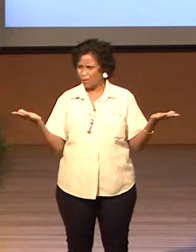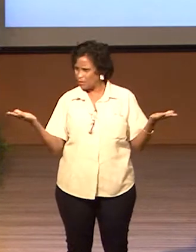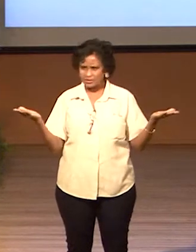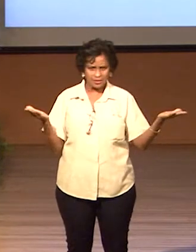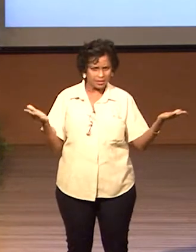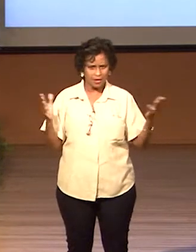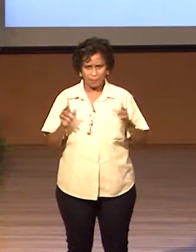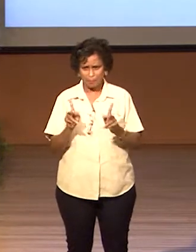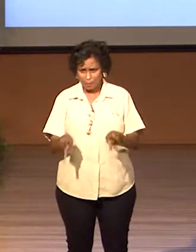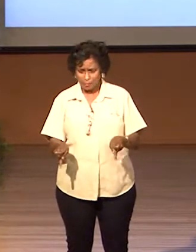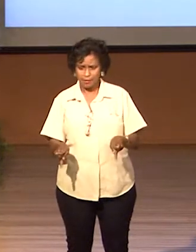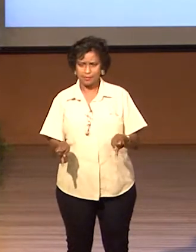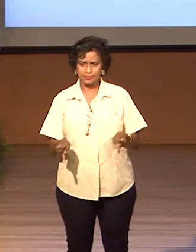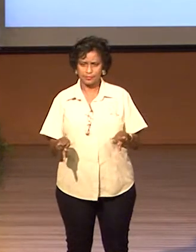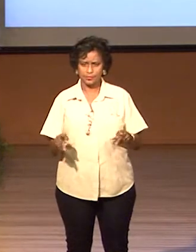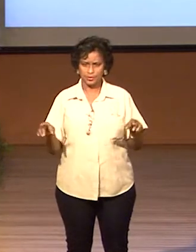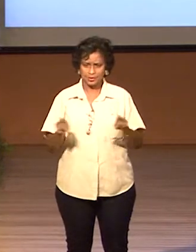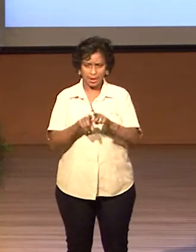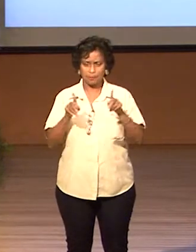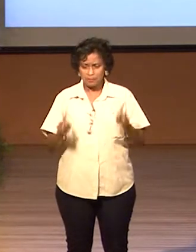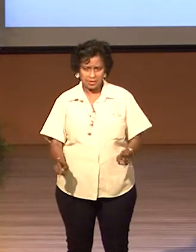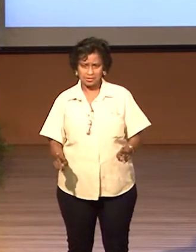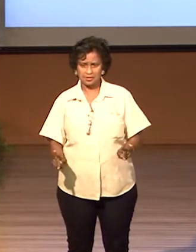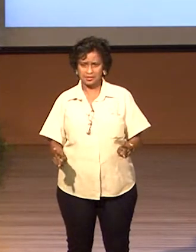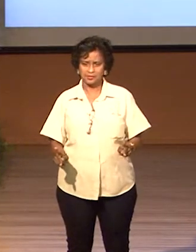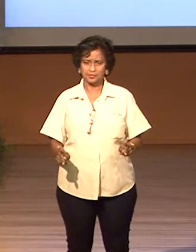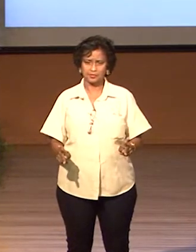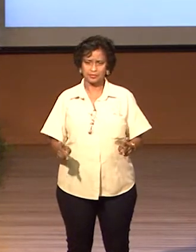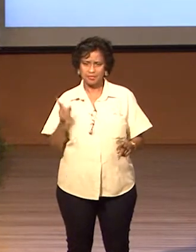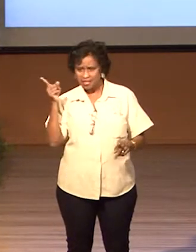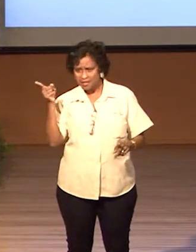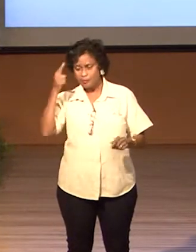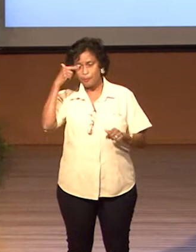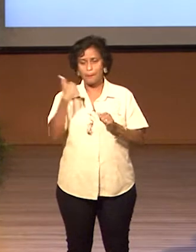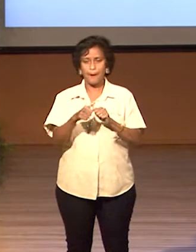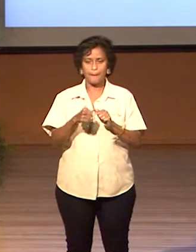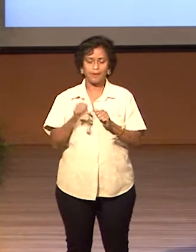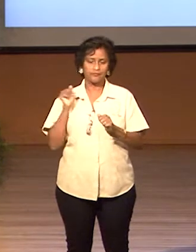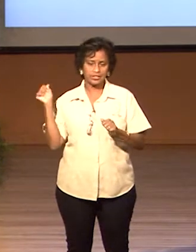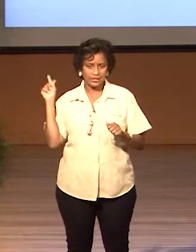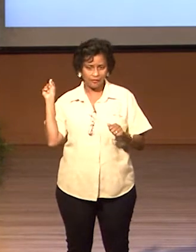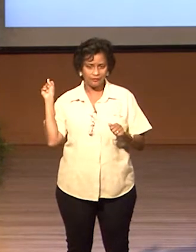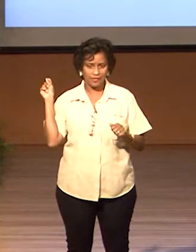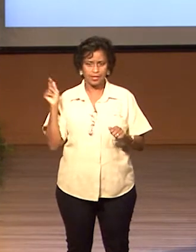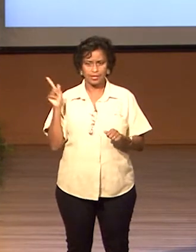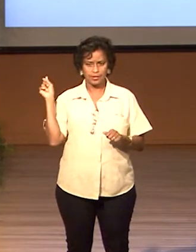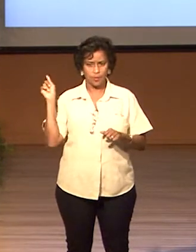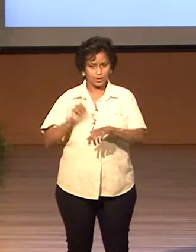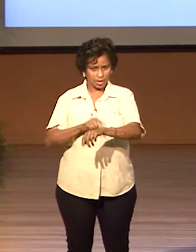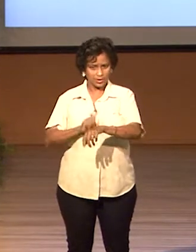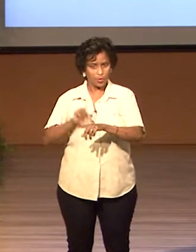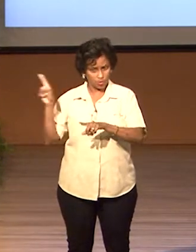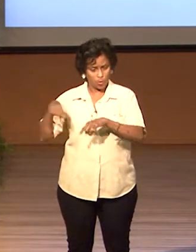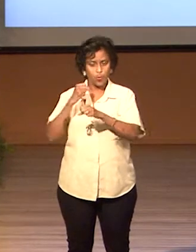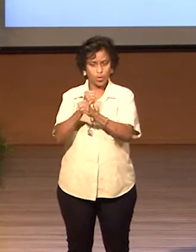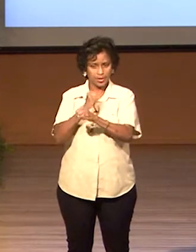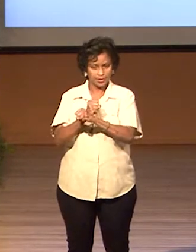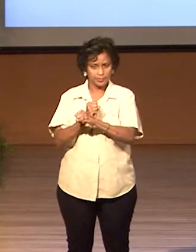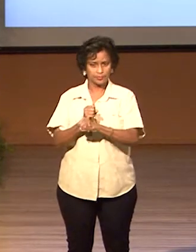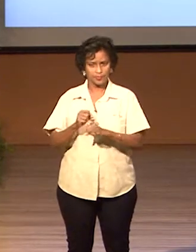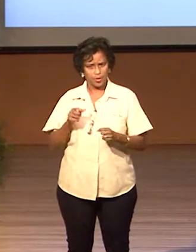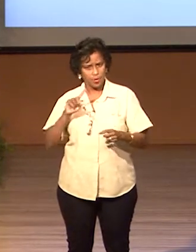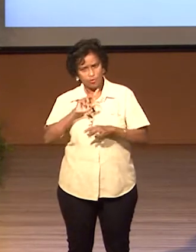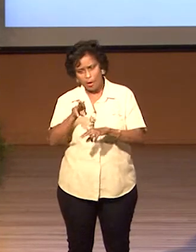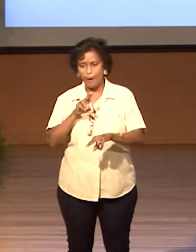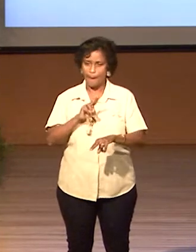important part of the concept of disability. I had an experience once where I went to work normal,